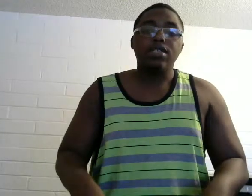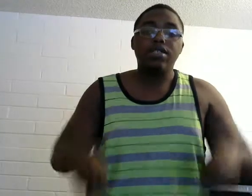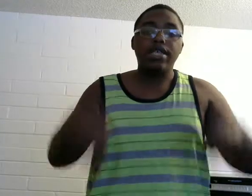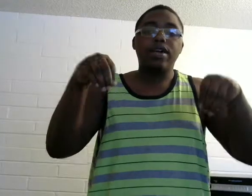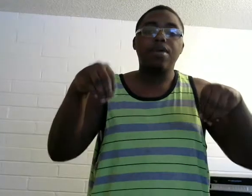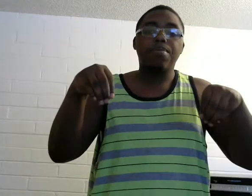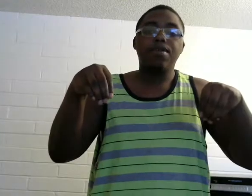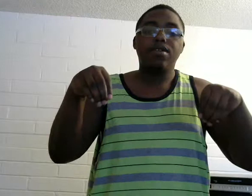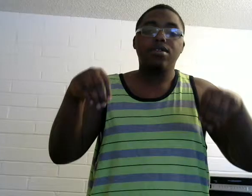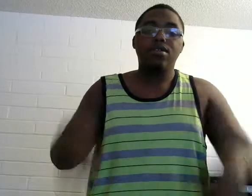take up.